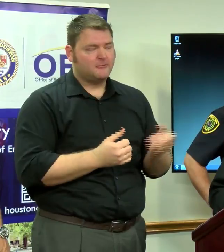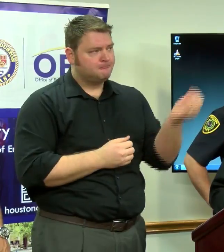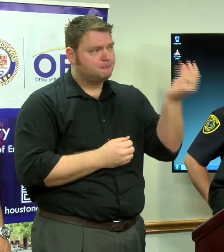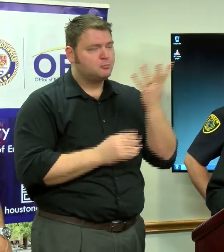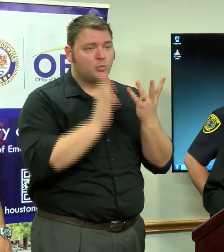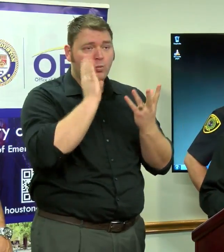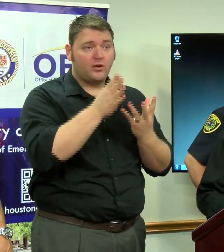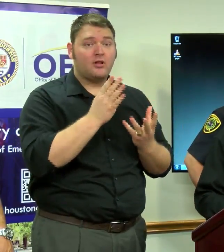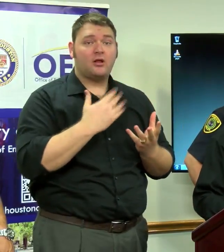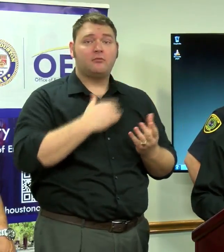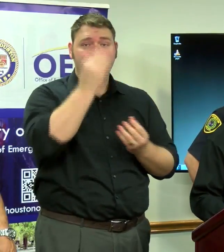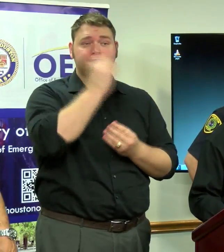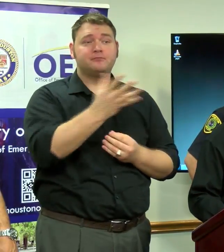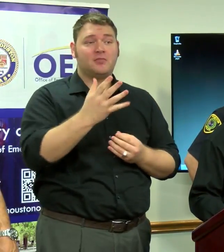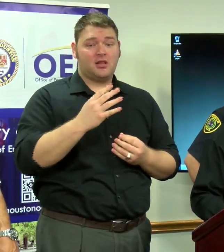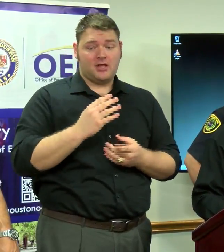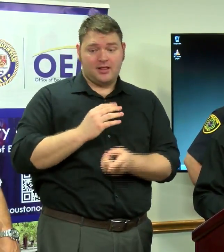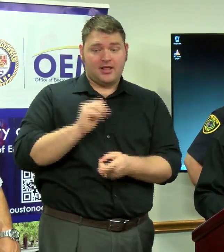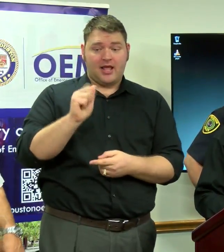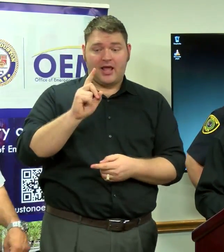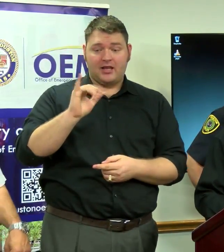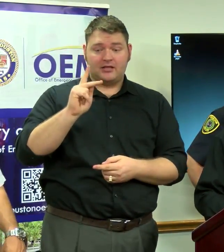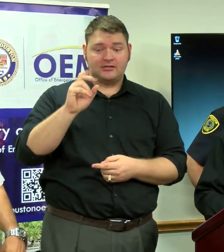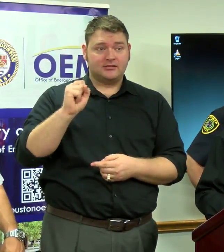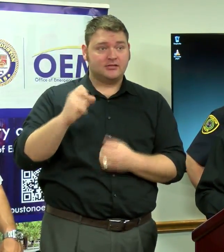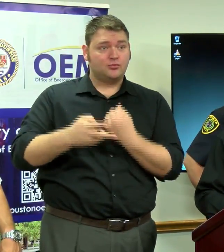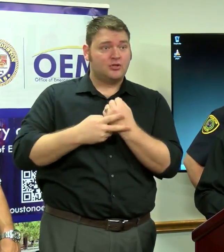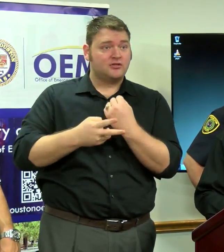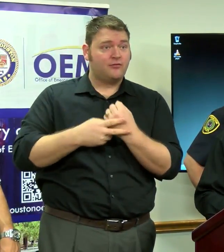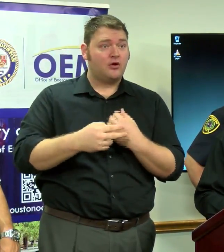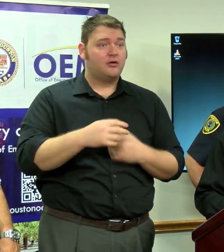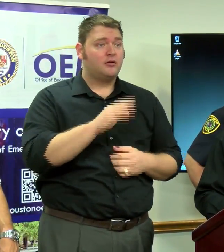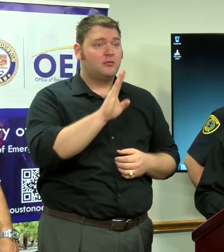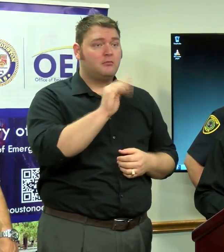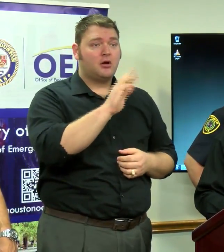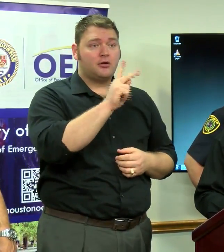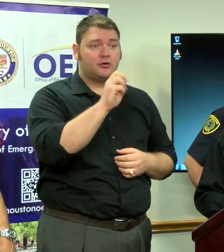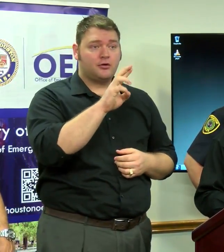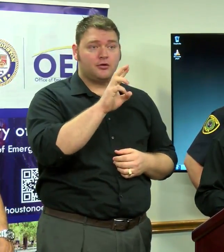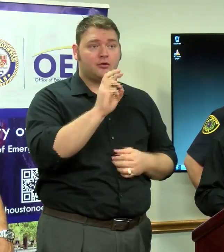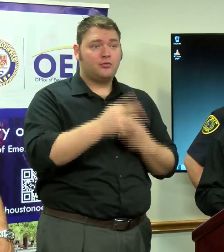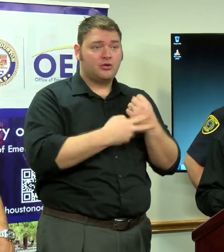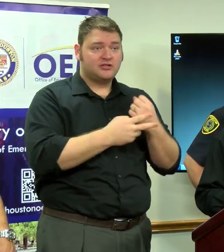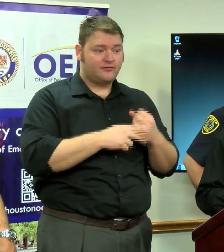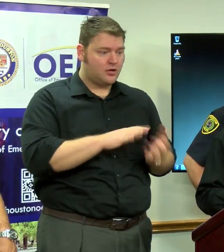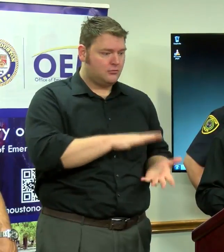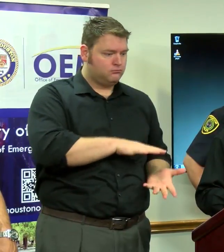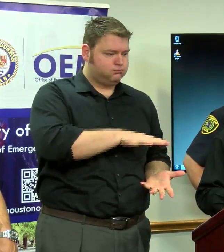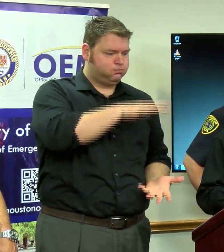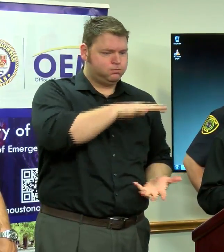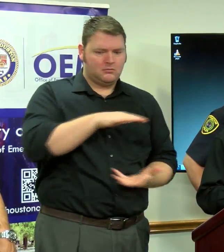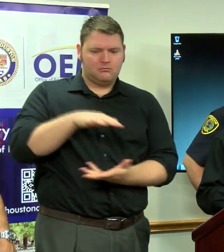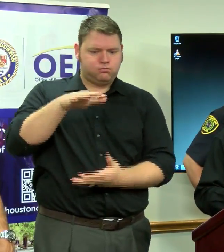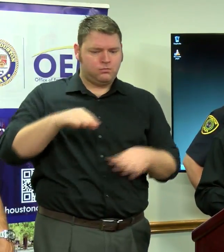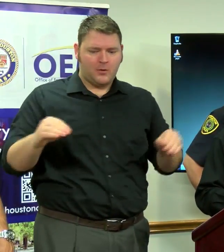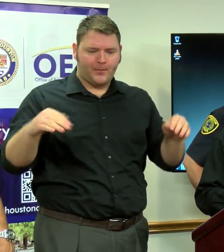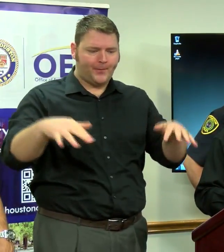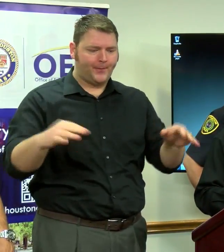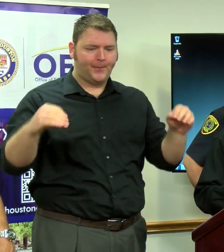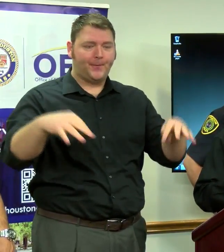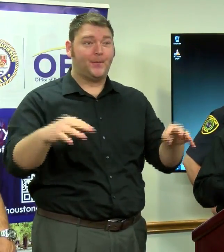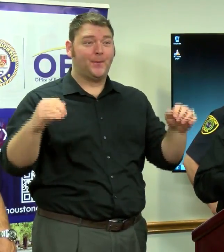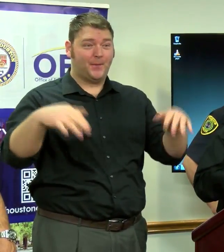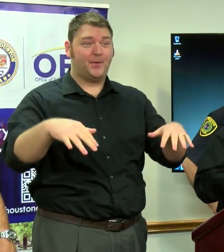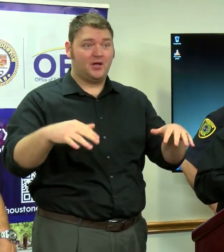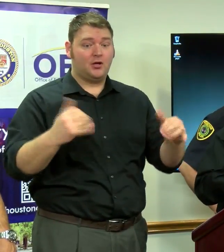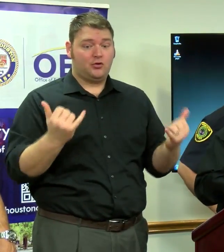that situation. They are releasing water, but it's a gradual release, and what they're indicating that if they don't do it, let's say they hold back the